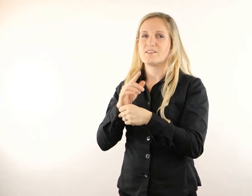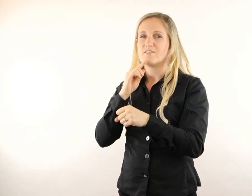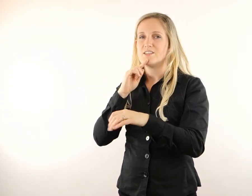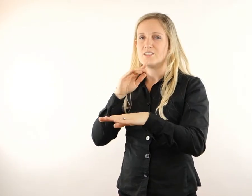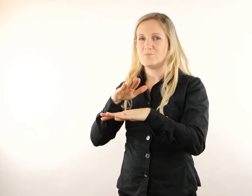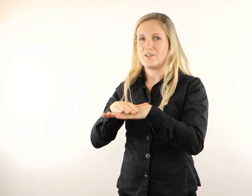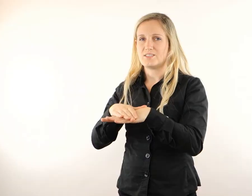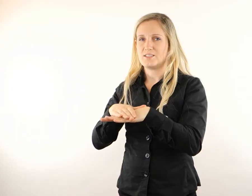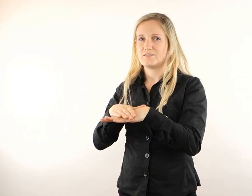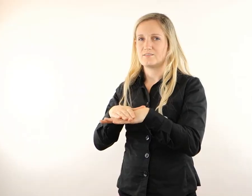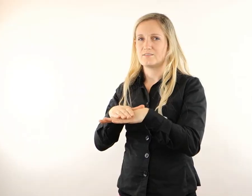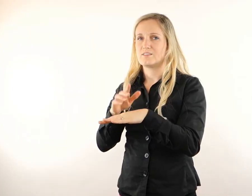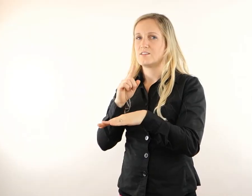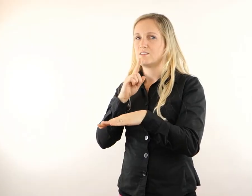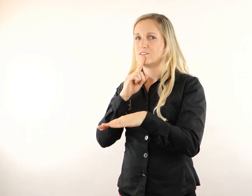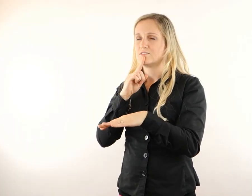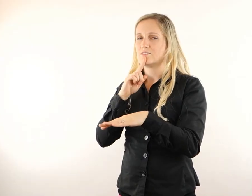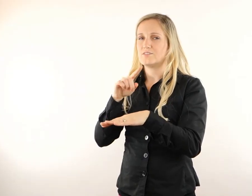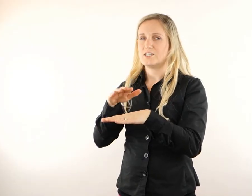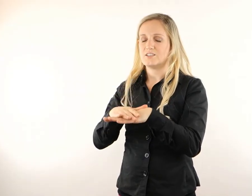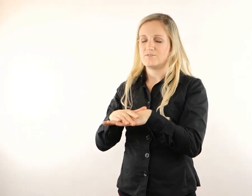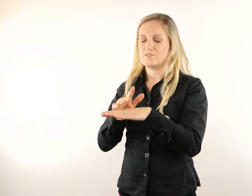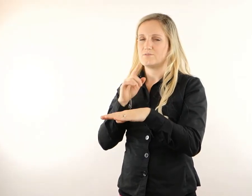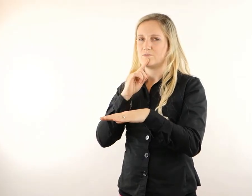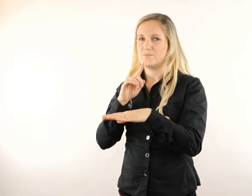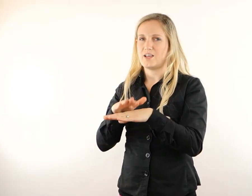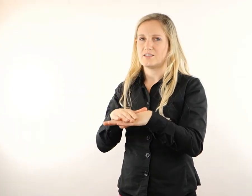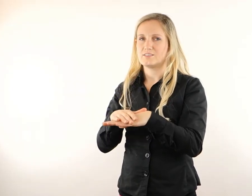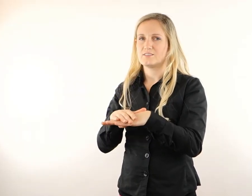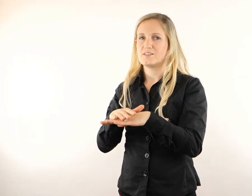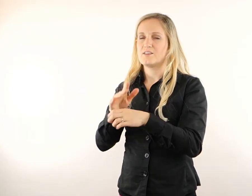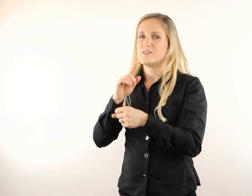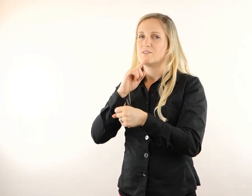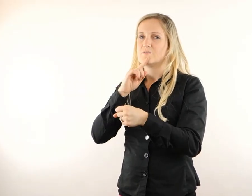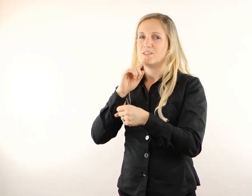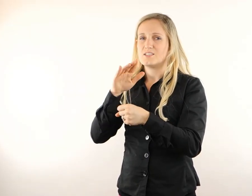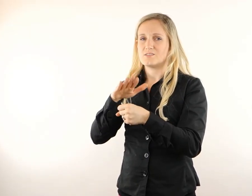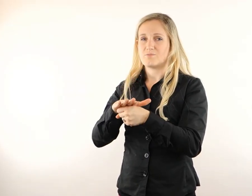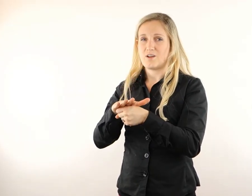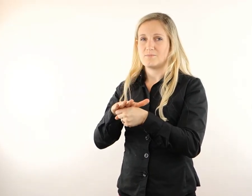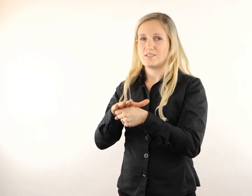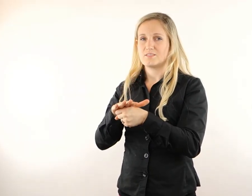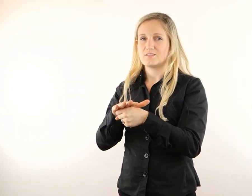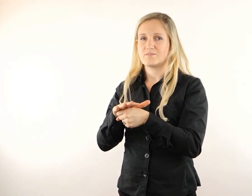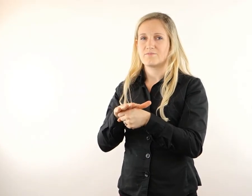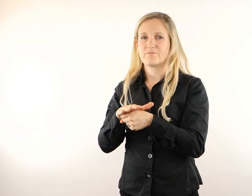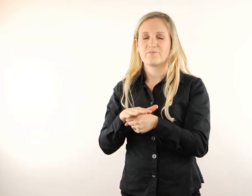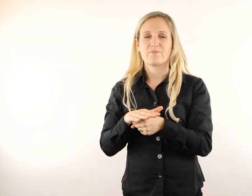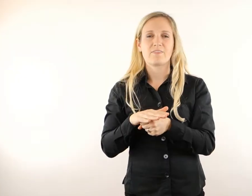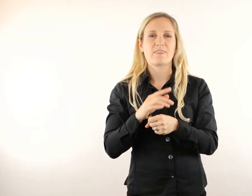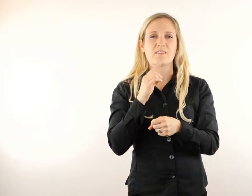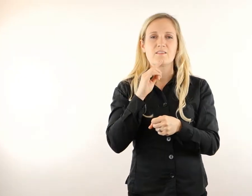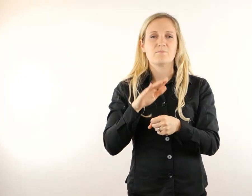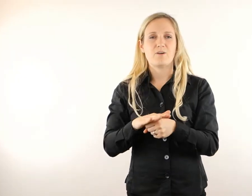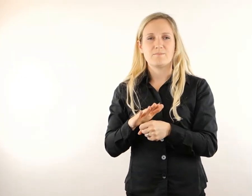Now this is blessing, so don't get it confused with bless. But this is promise.